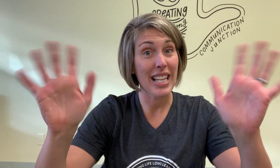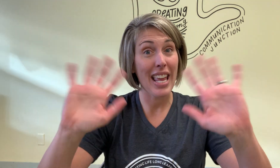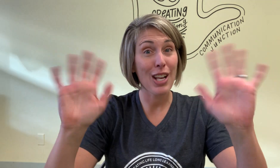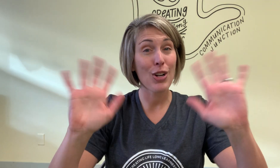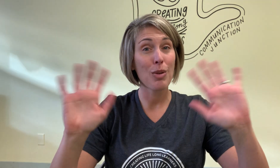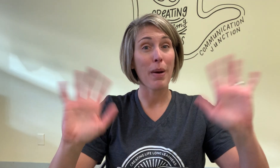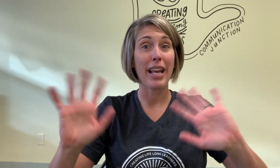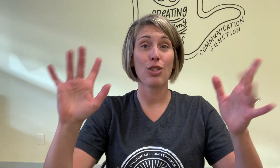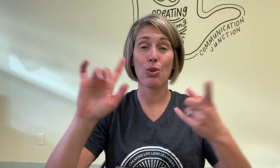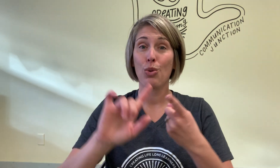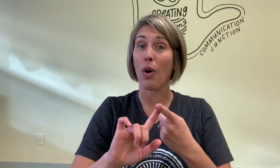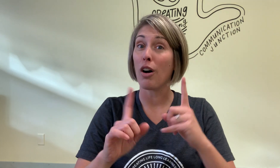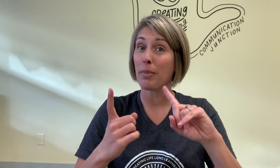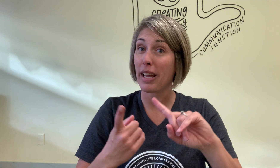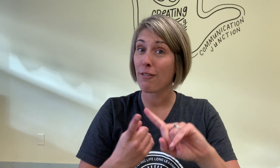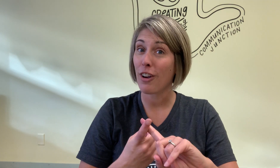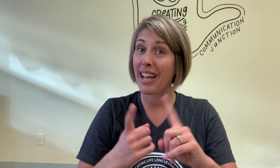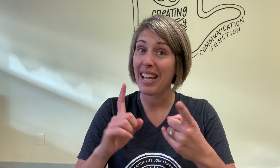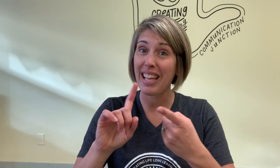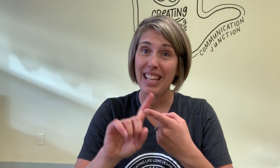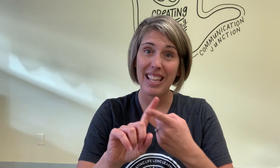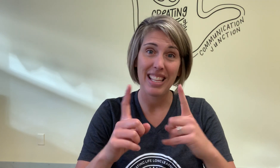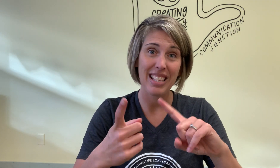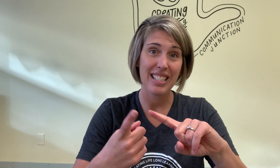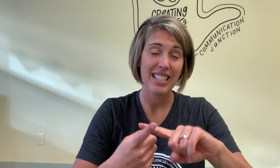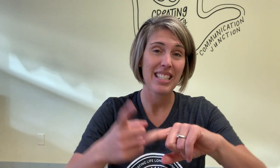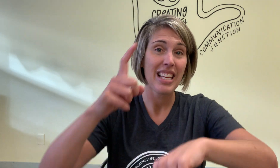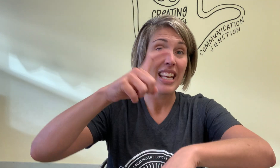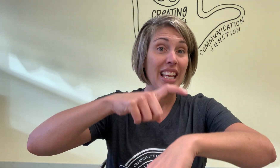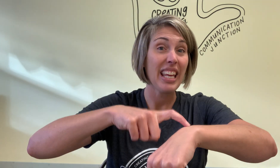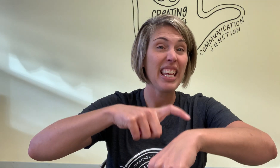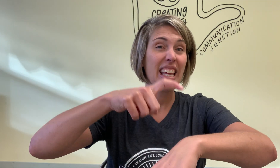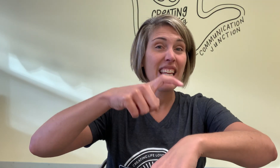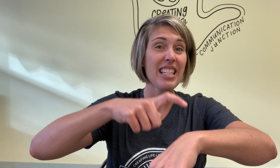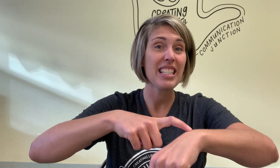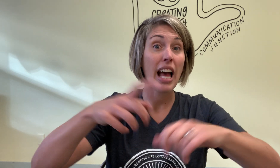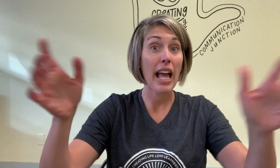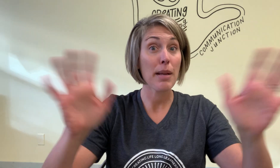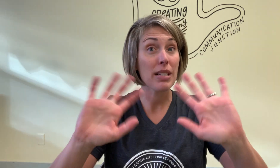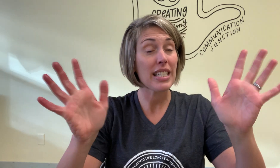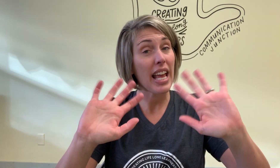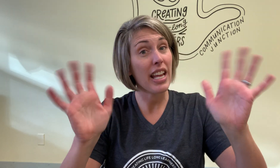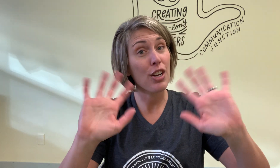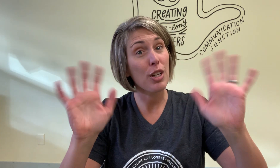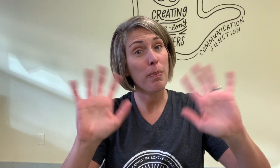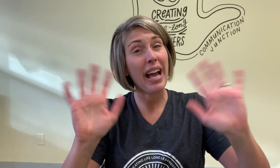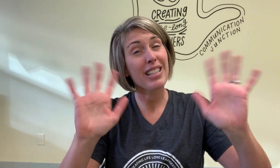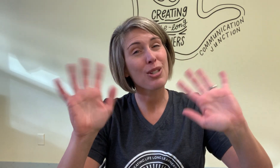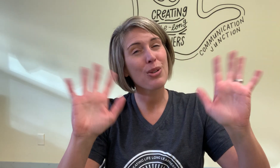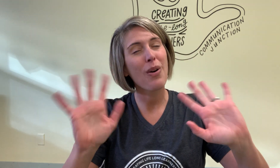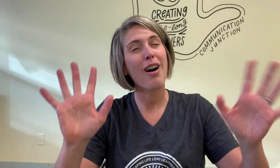say goodbye to all my friends. It is time to say goodbye to all